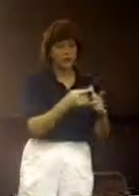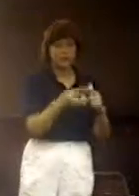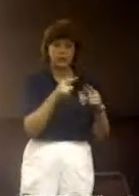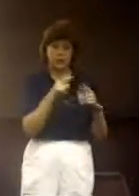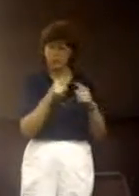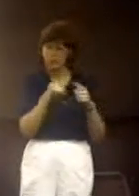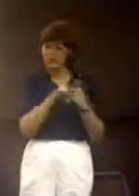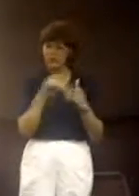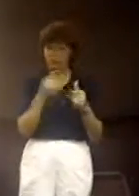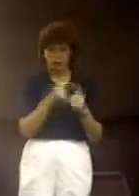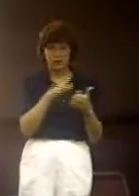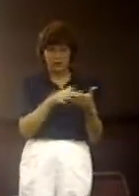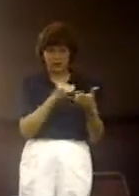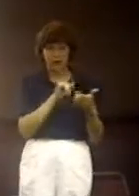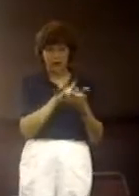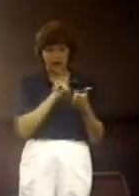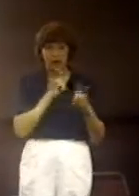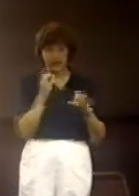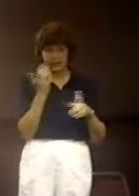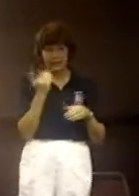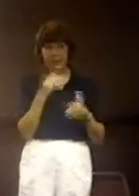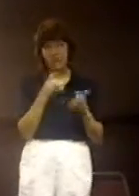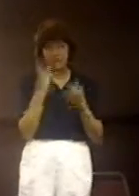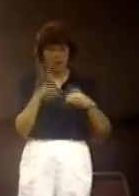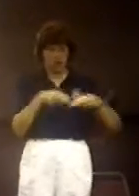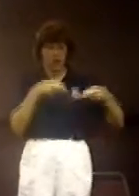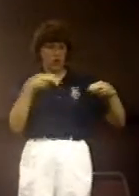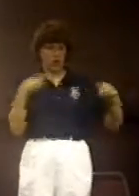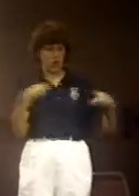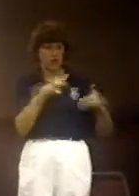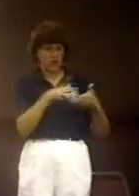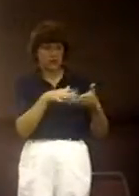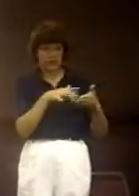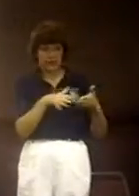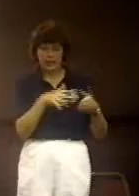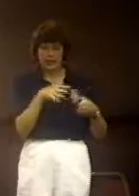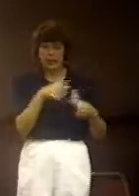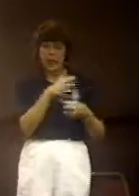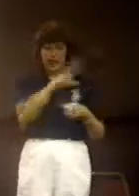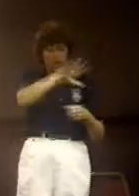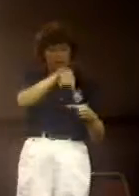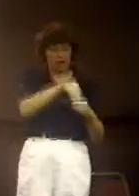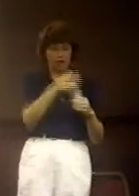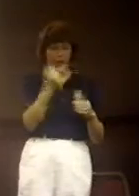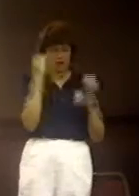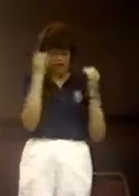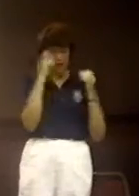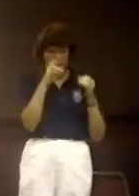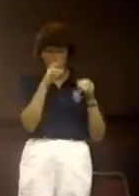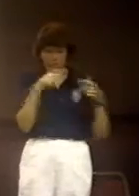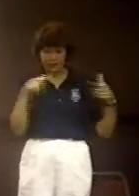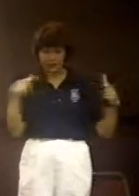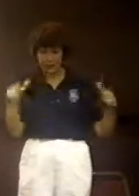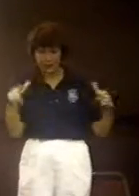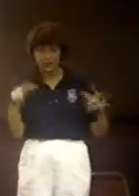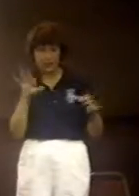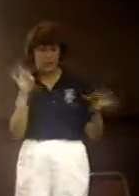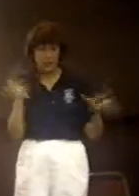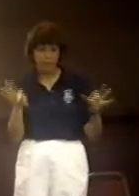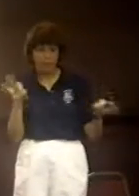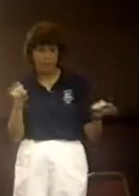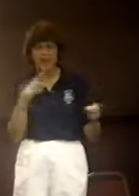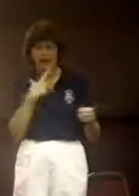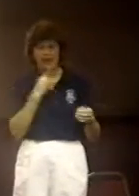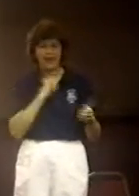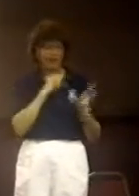This first study that I did, it was a huge study. It involved teacher language samples, like I